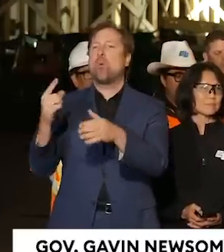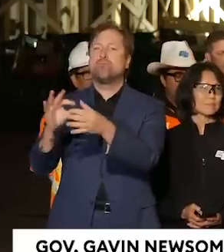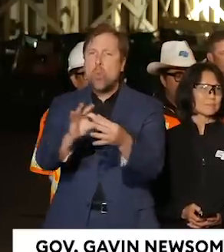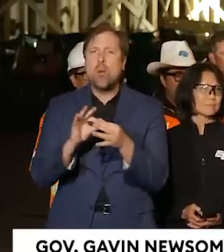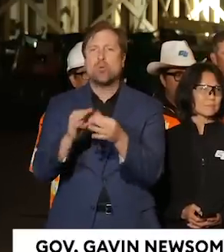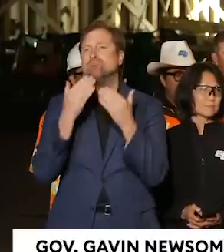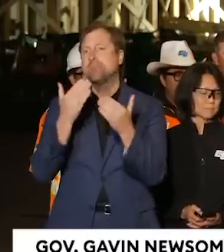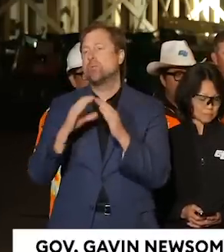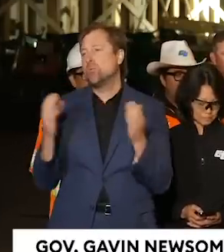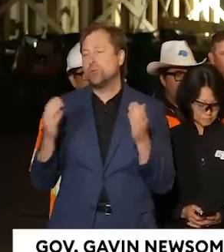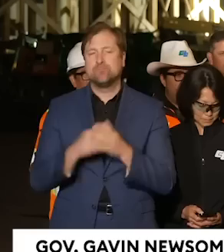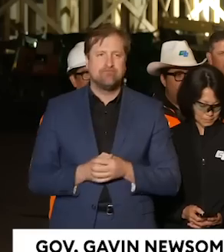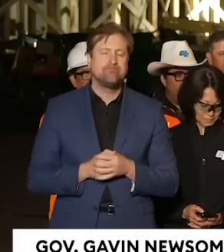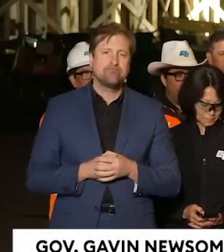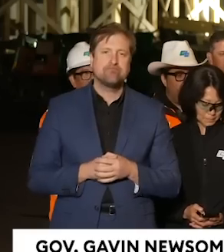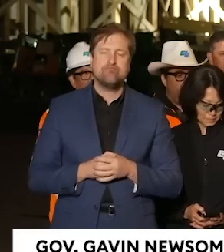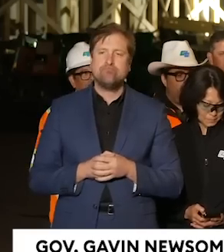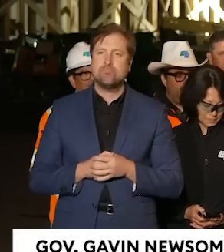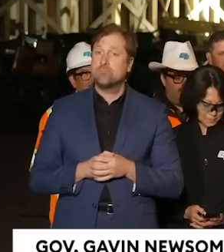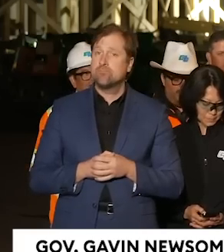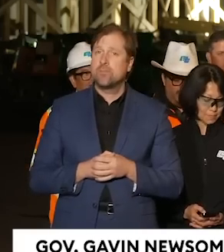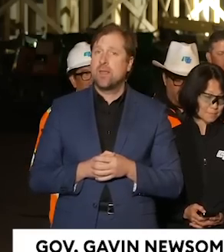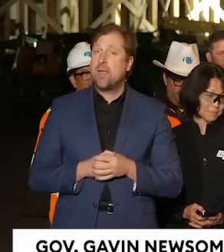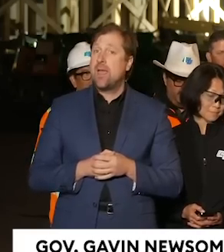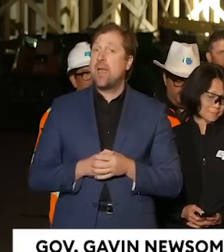you. And now let me just say, it's because